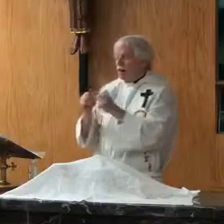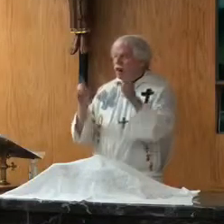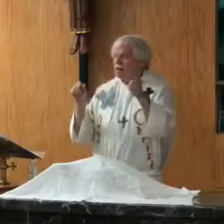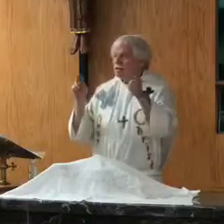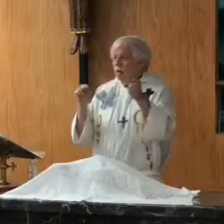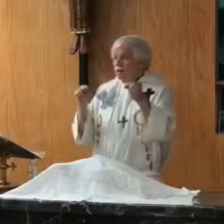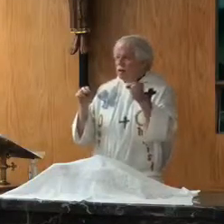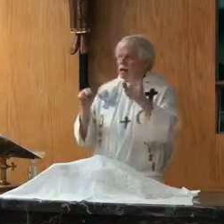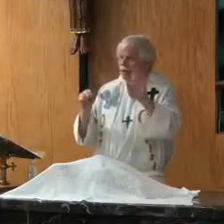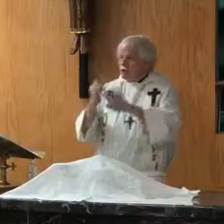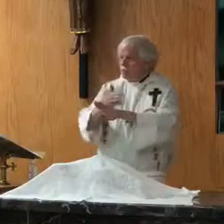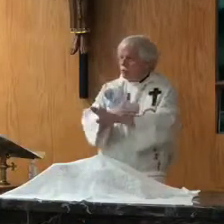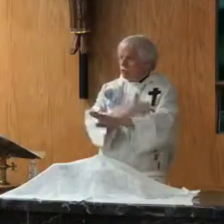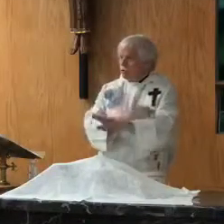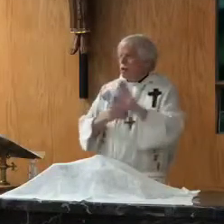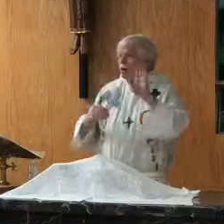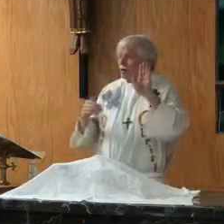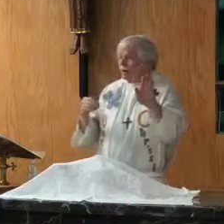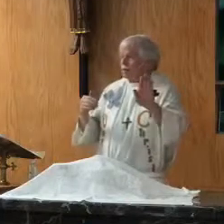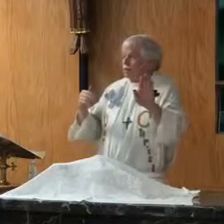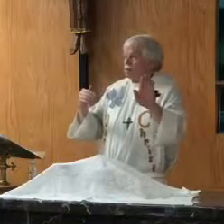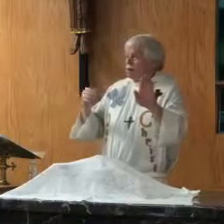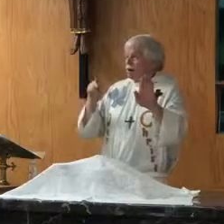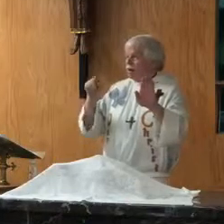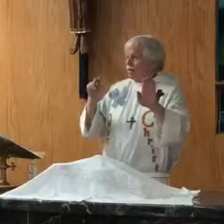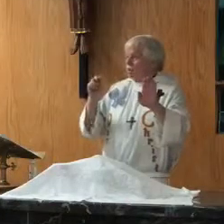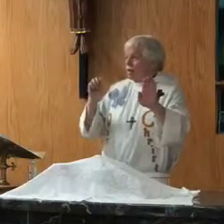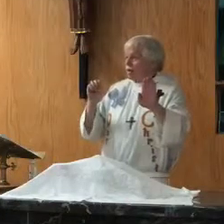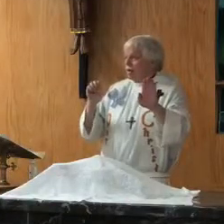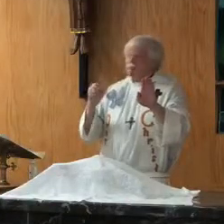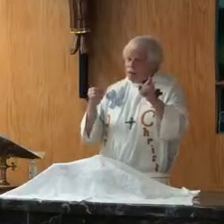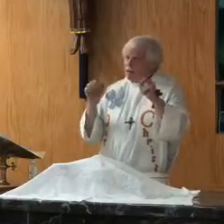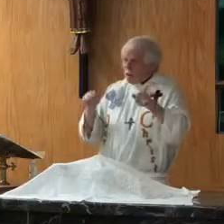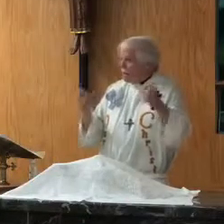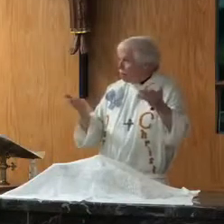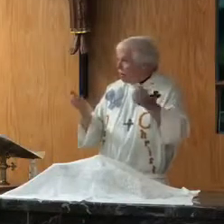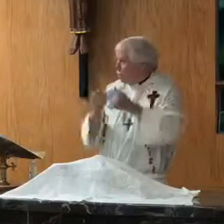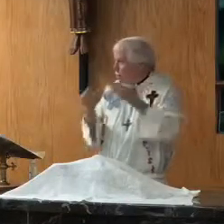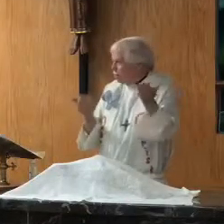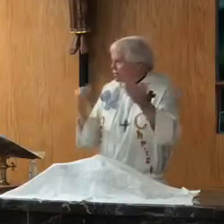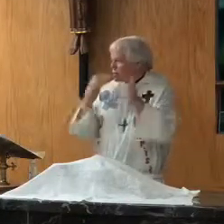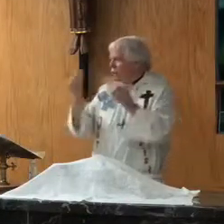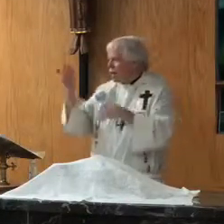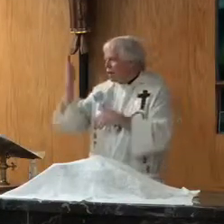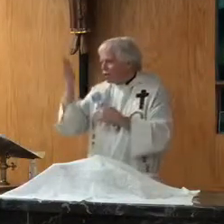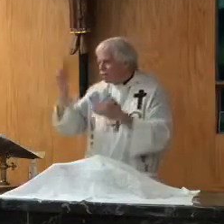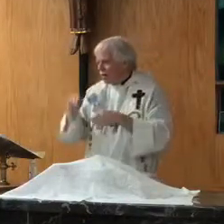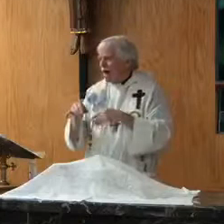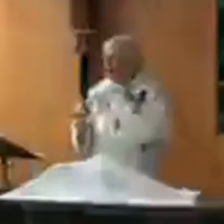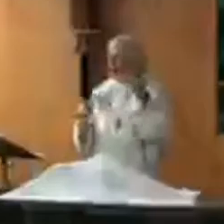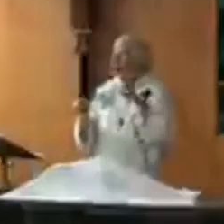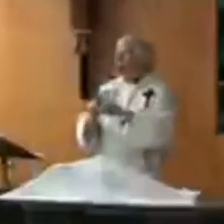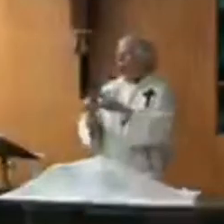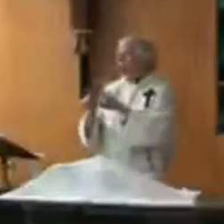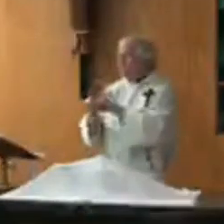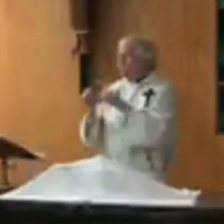with Dan and his improvement on his knee, and he can be here with us. We thank you for